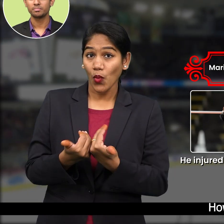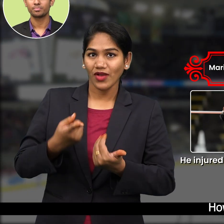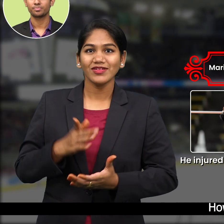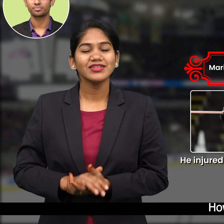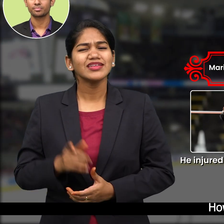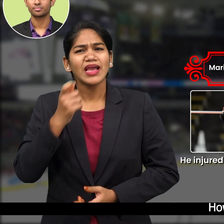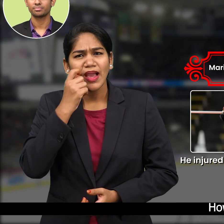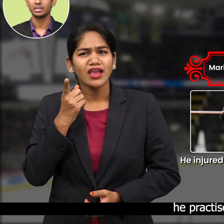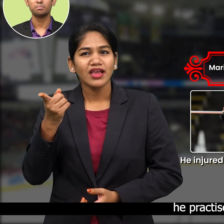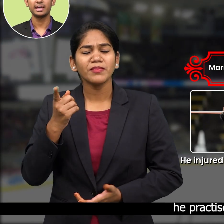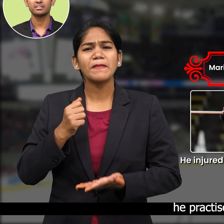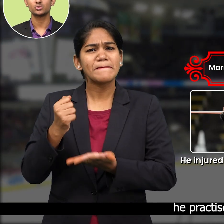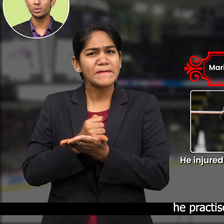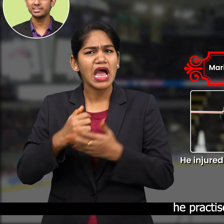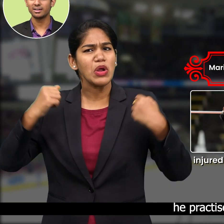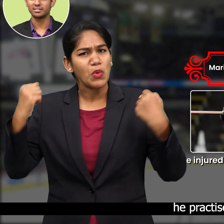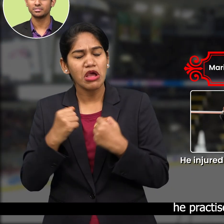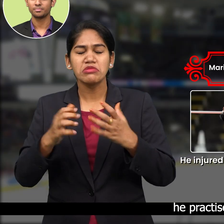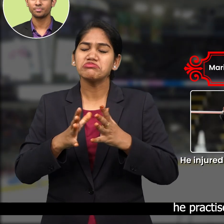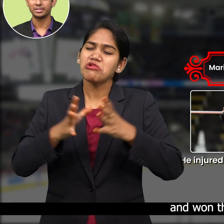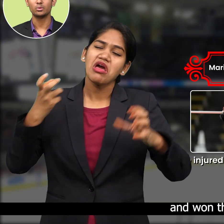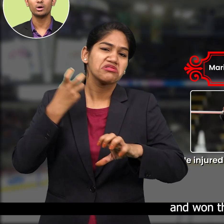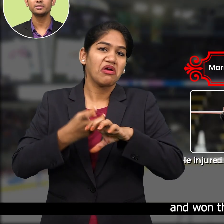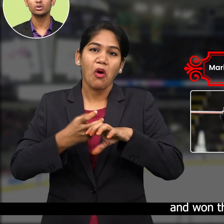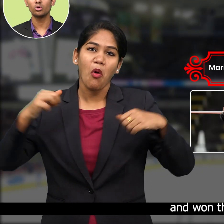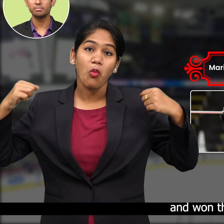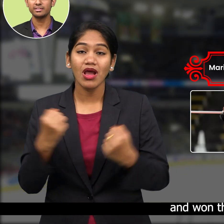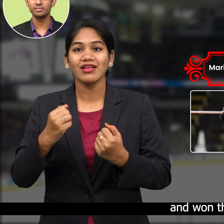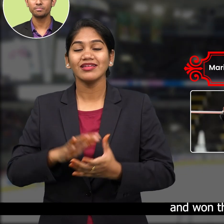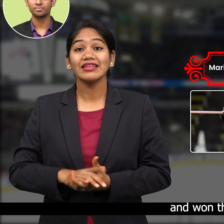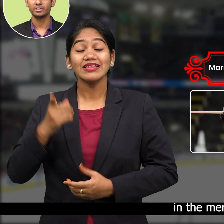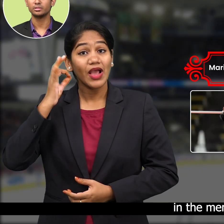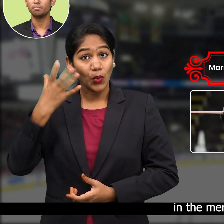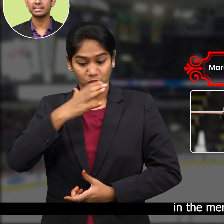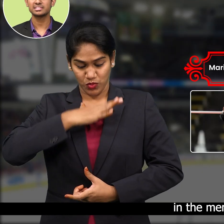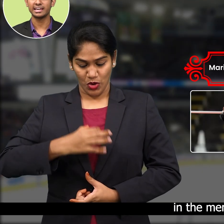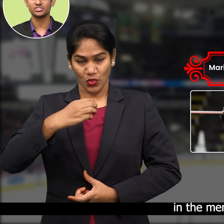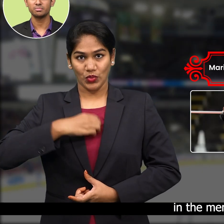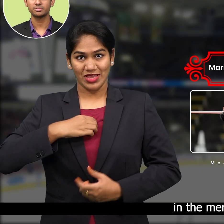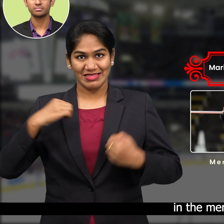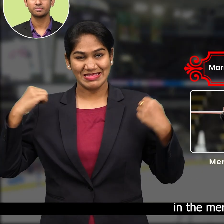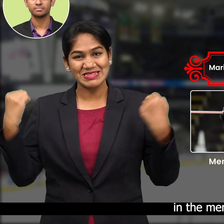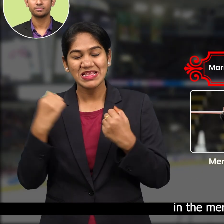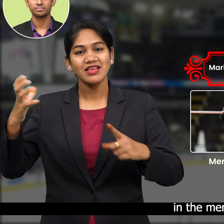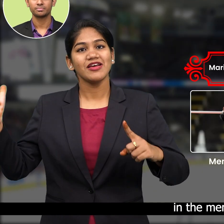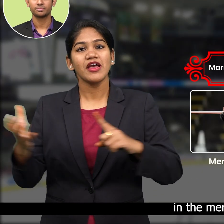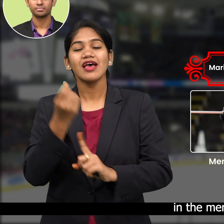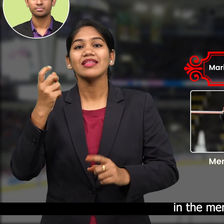However, he practiced very hard and won the gold medal in the men's high jump